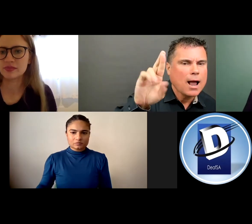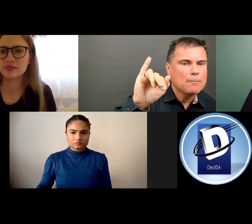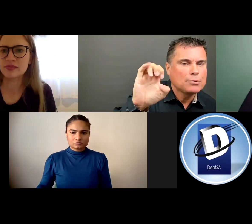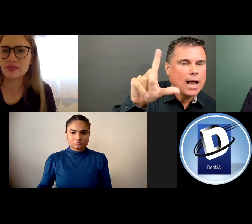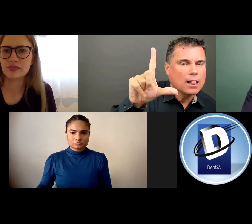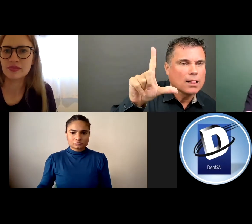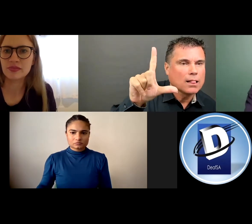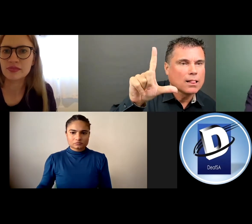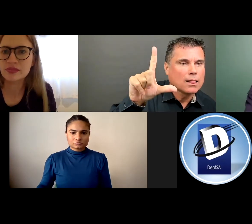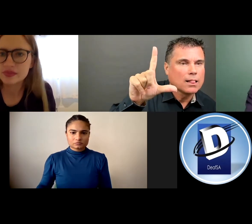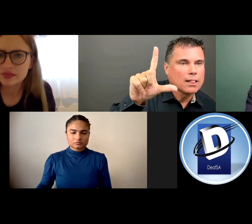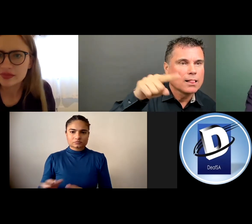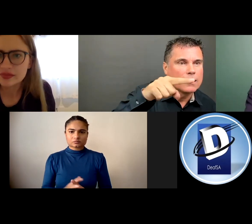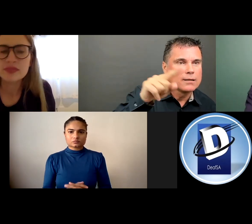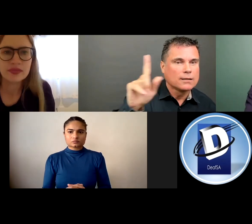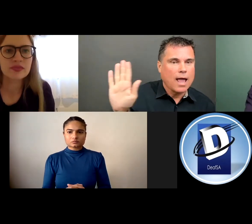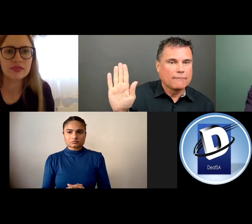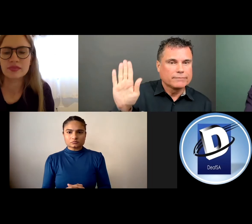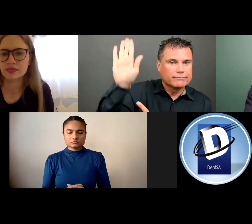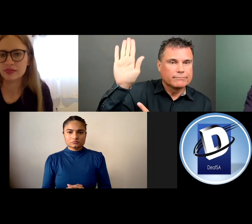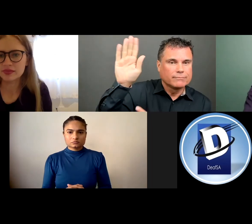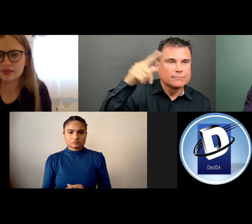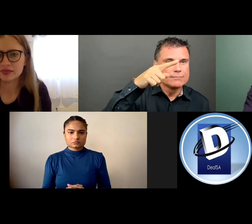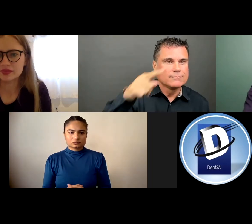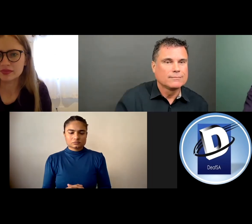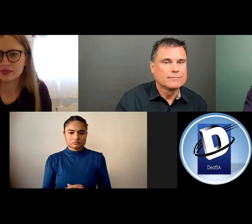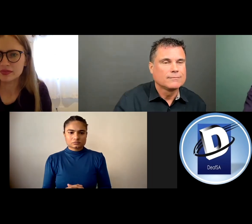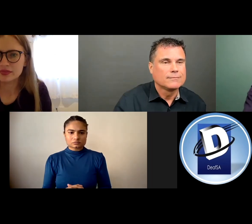Can we spotlight Gabriel, please?